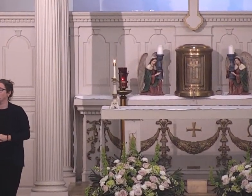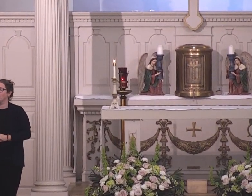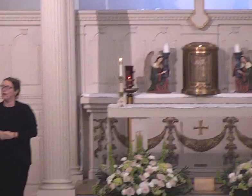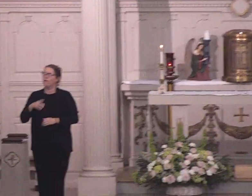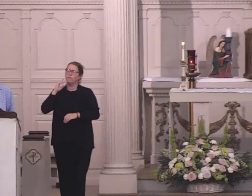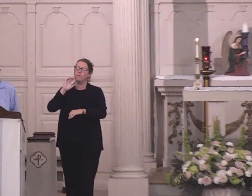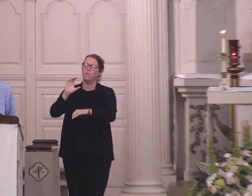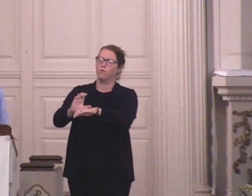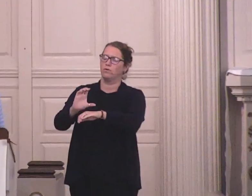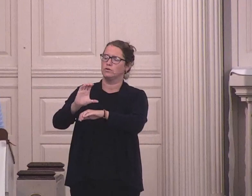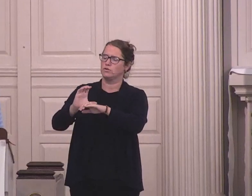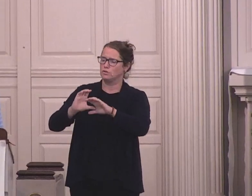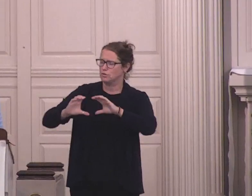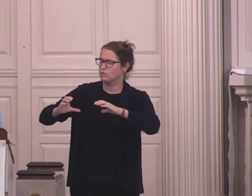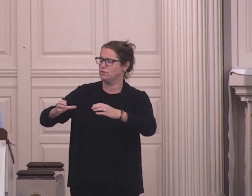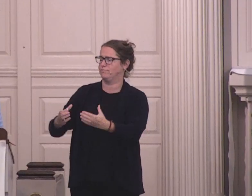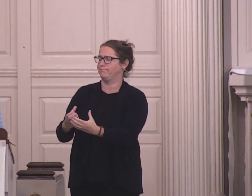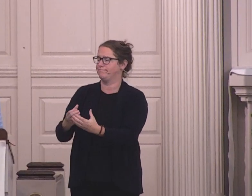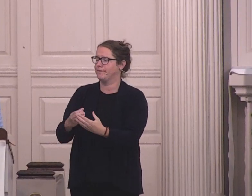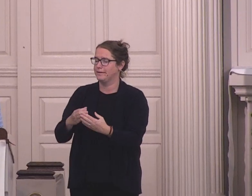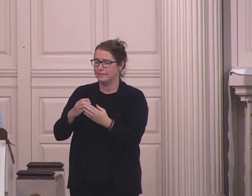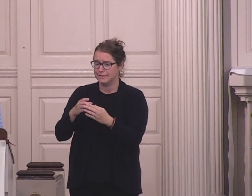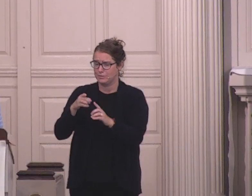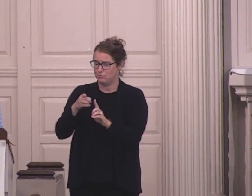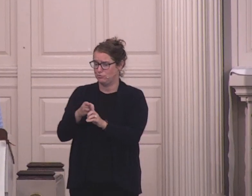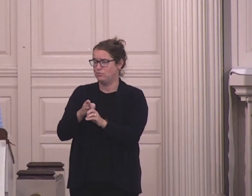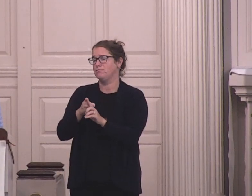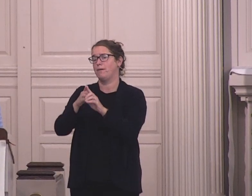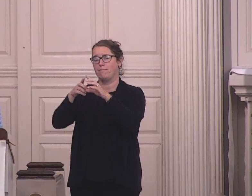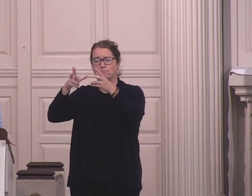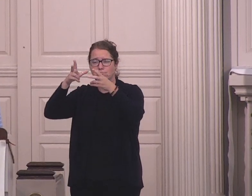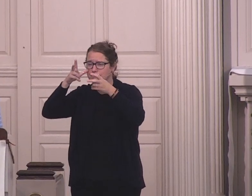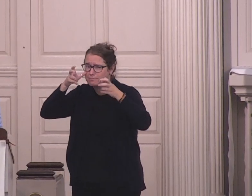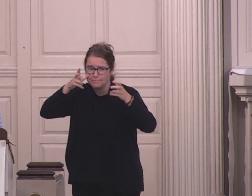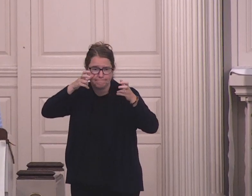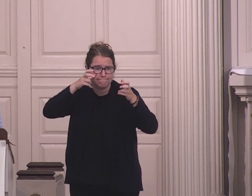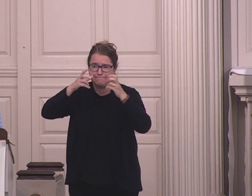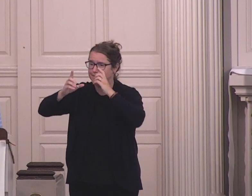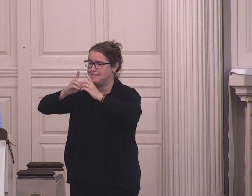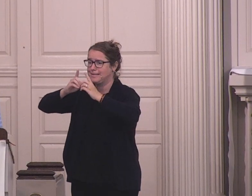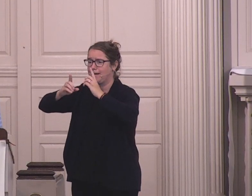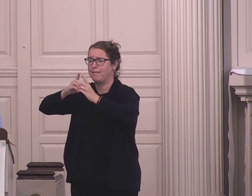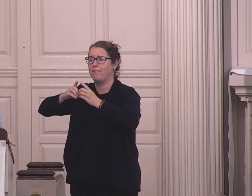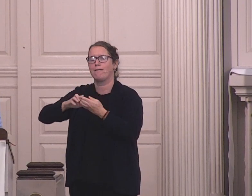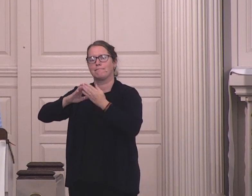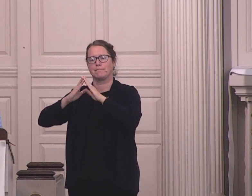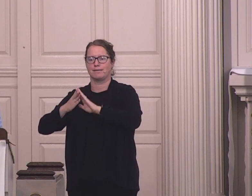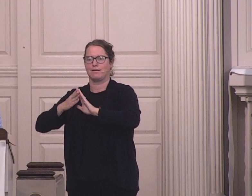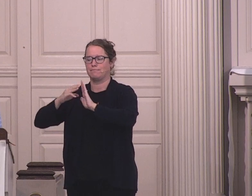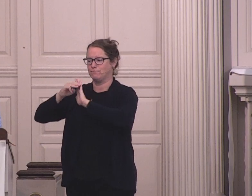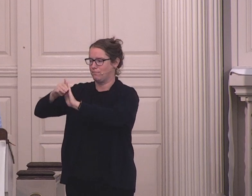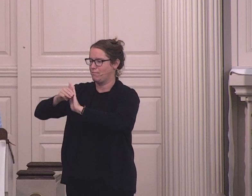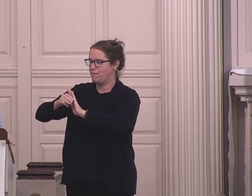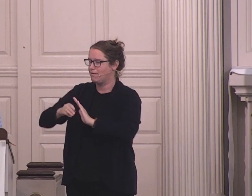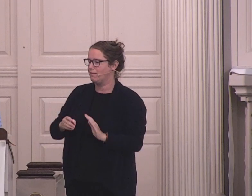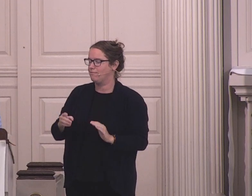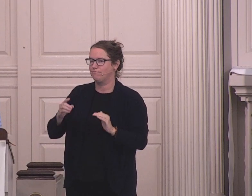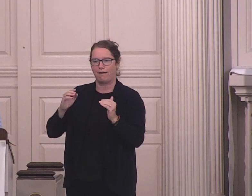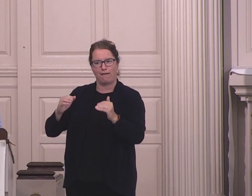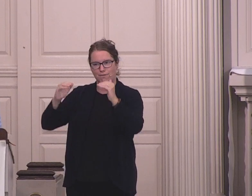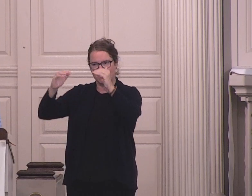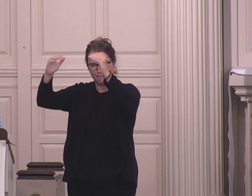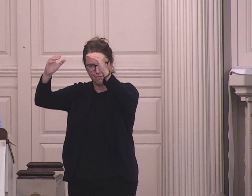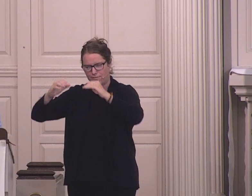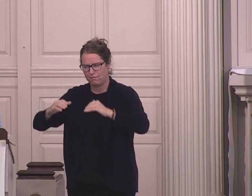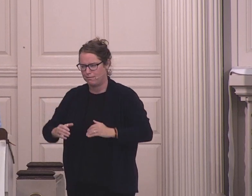for the Church, that she may adopt listening and dialogue as a lifestyle at every level,